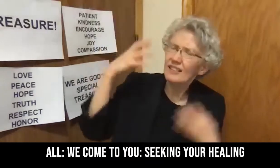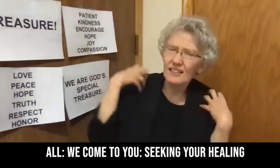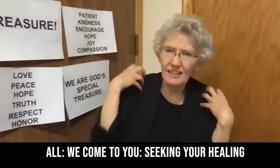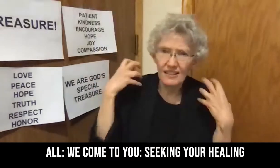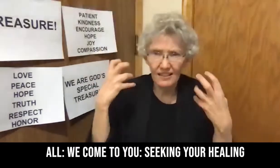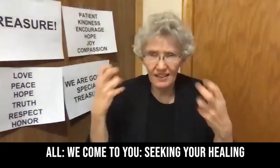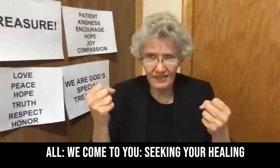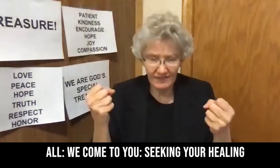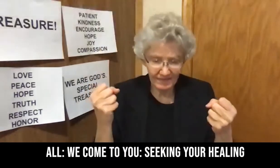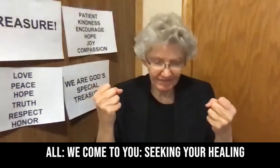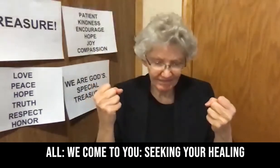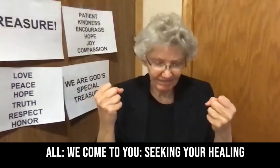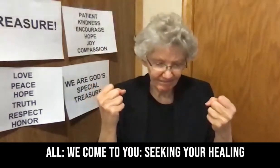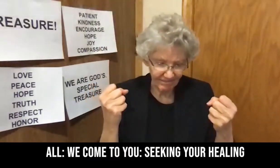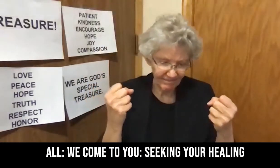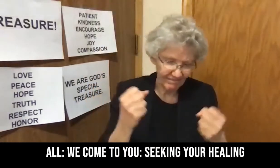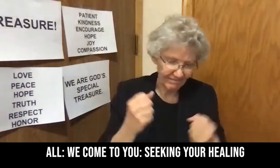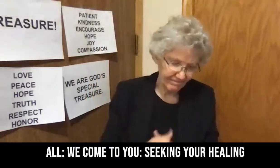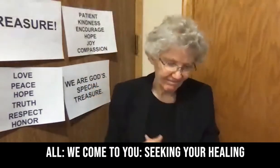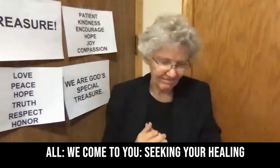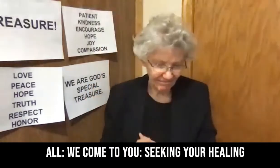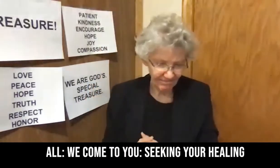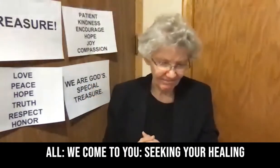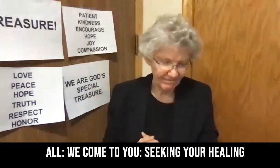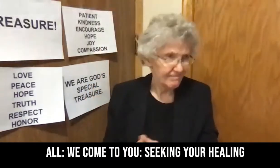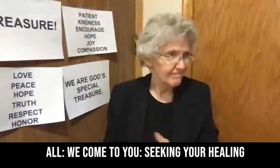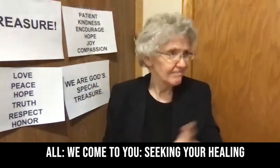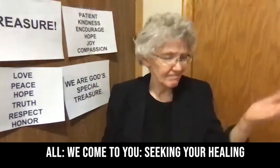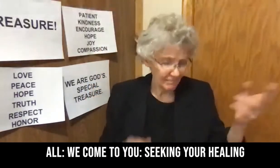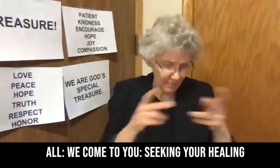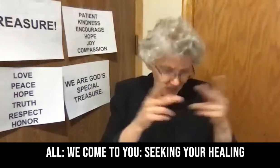We come to you seeking your healing.